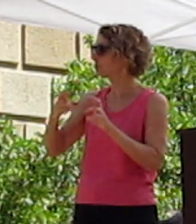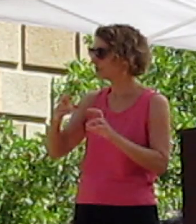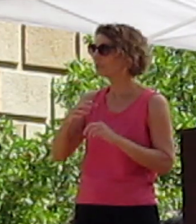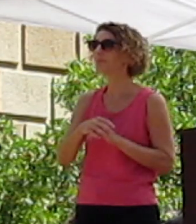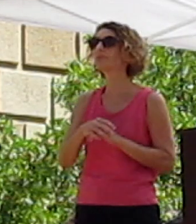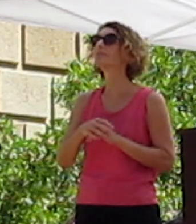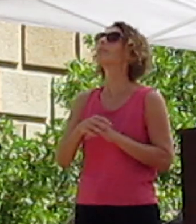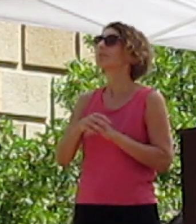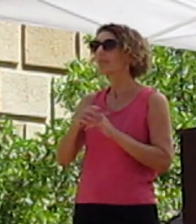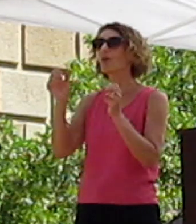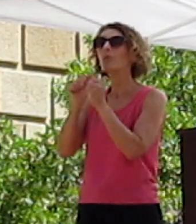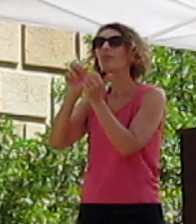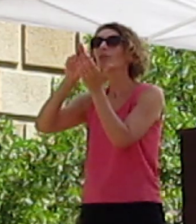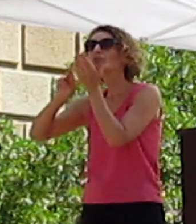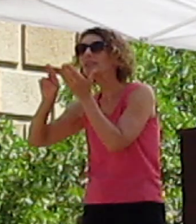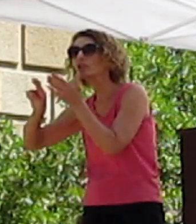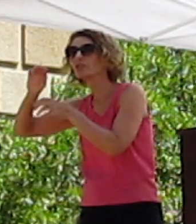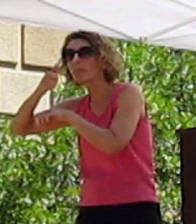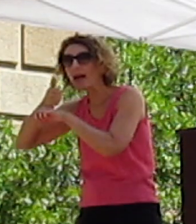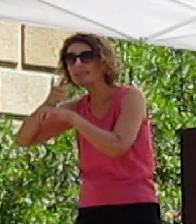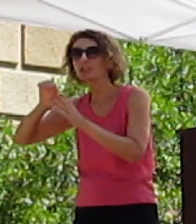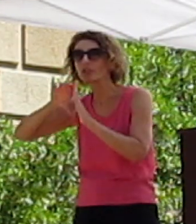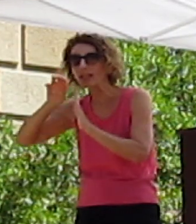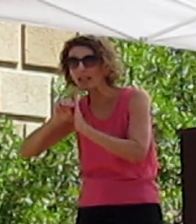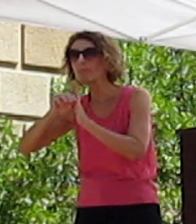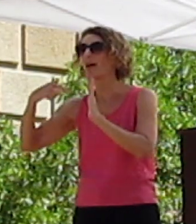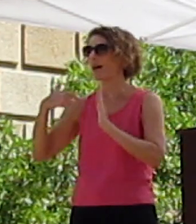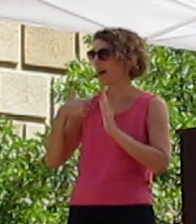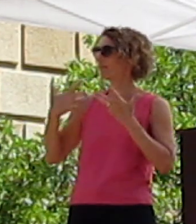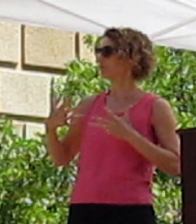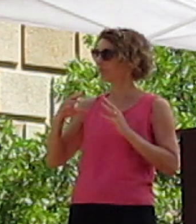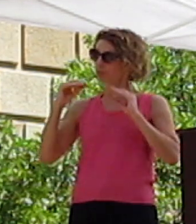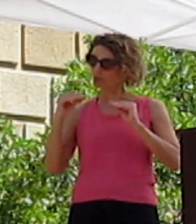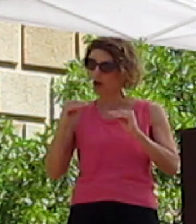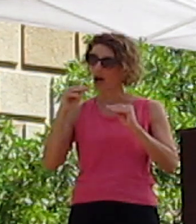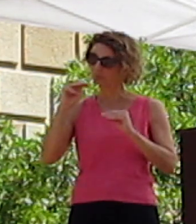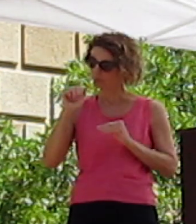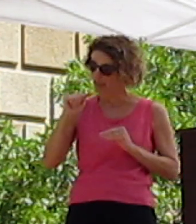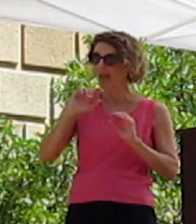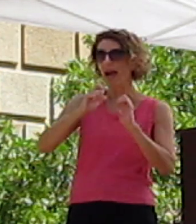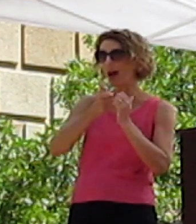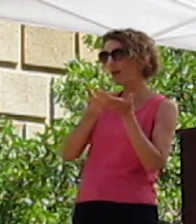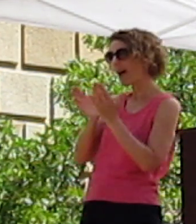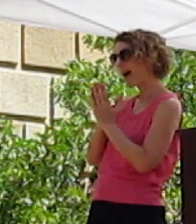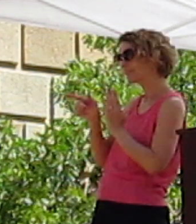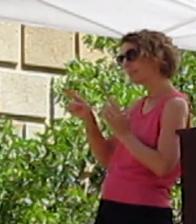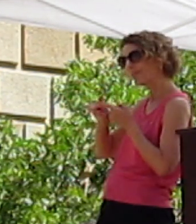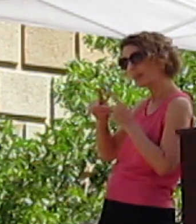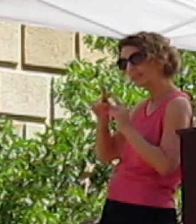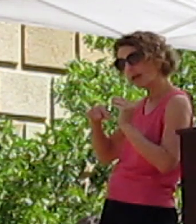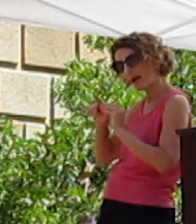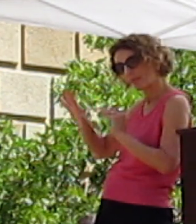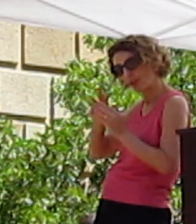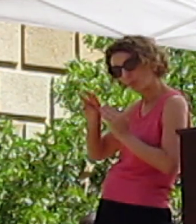With research-based curriculum, I have taught Matt how to ask his friends about their weekends,